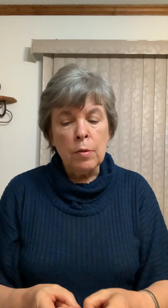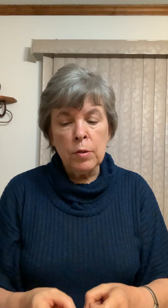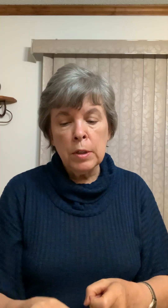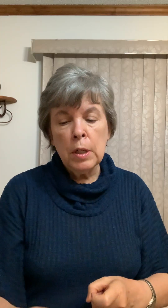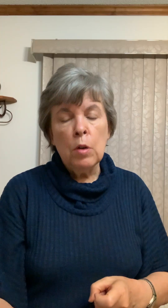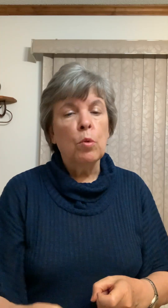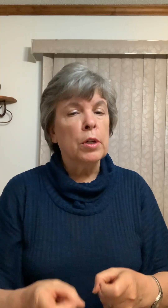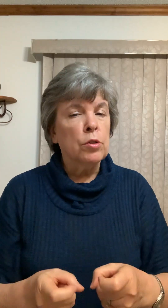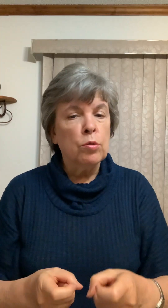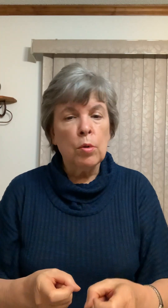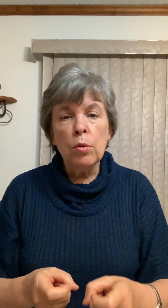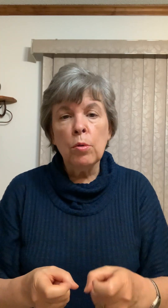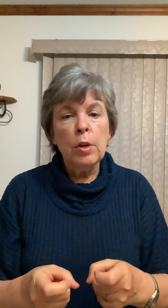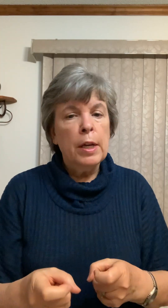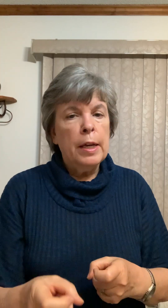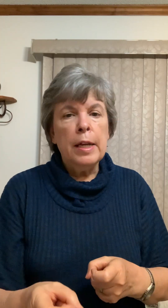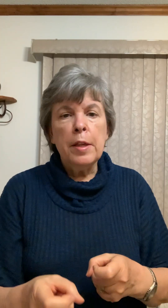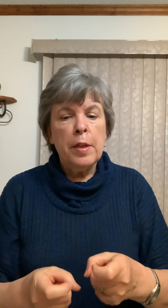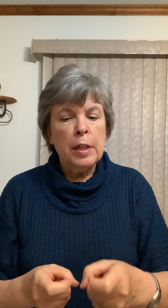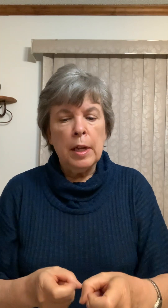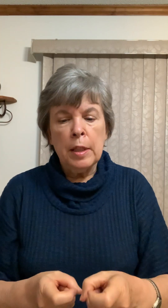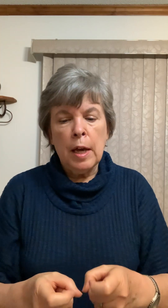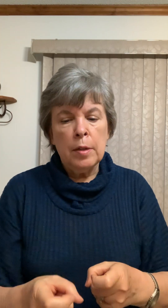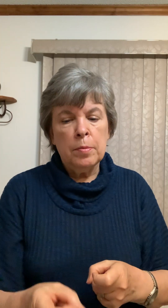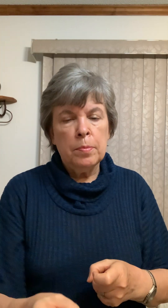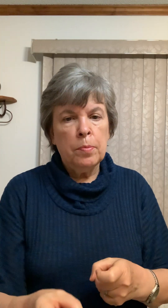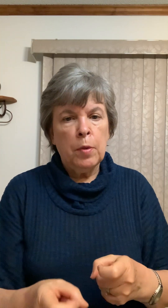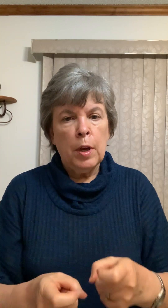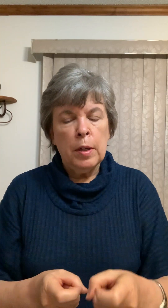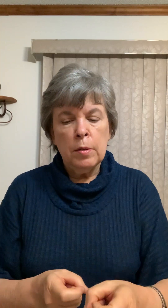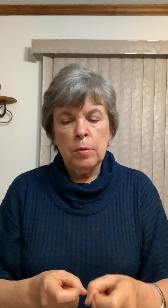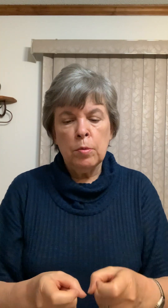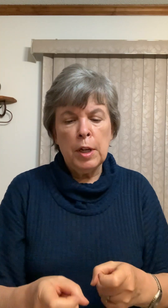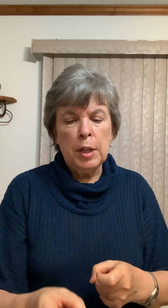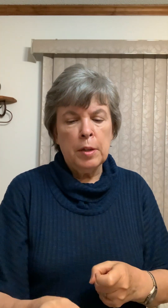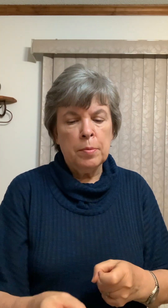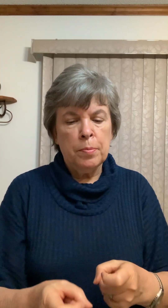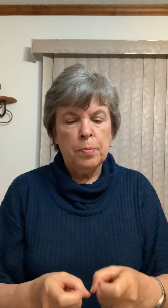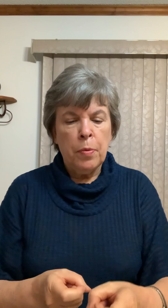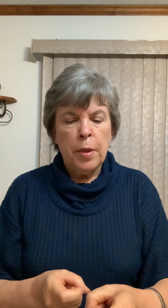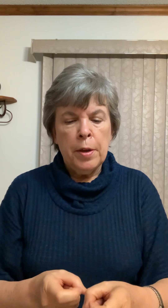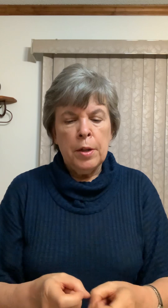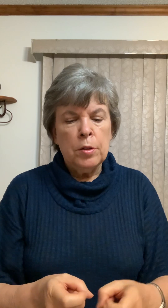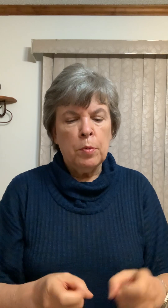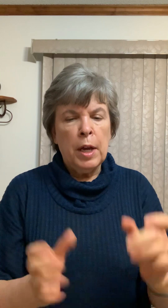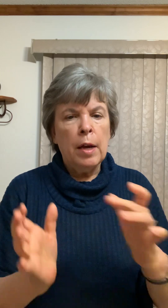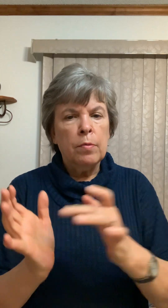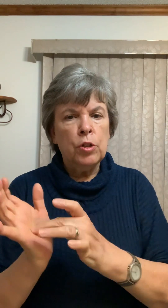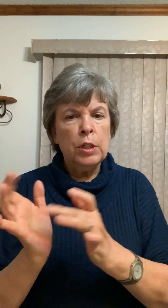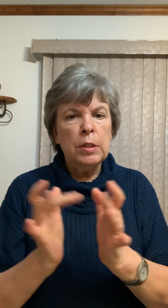sovereign or control, anything like that. Okay, reigning. So we have